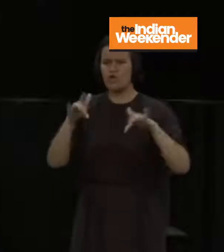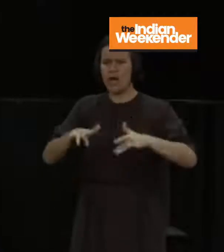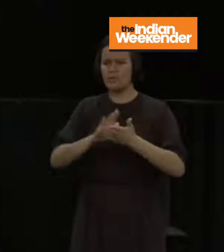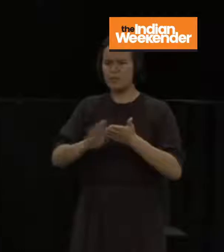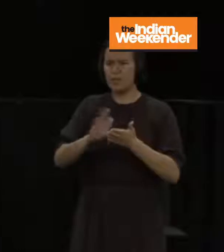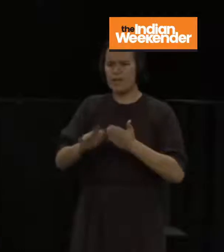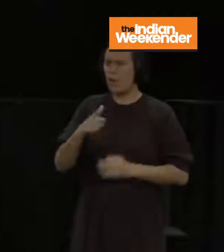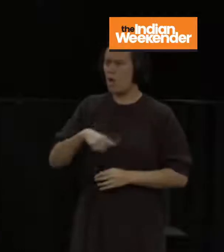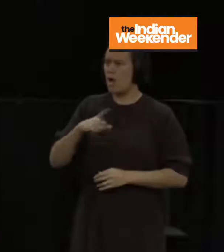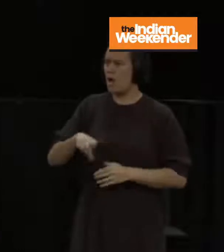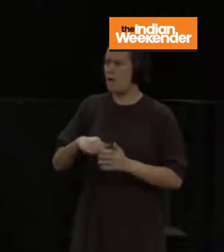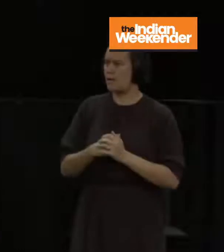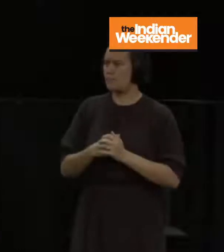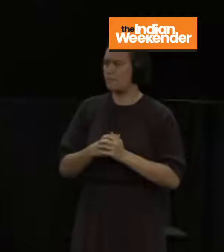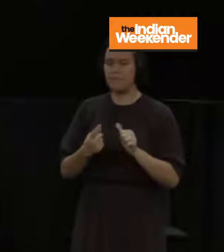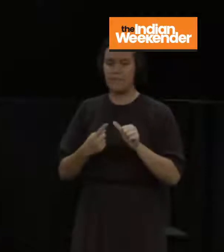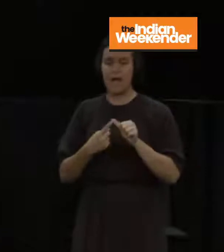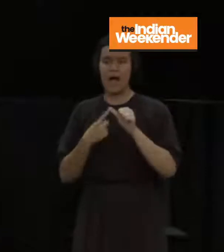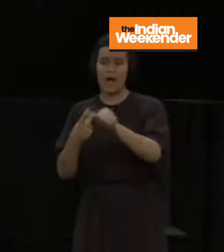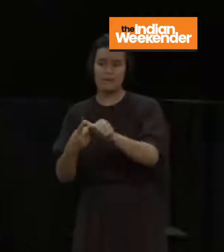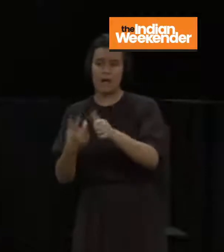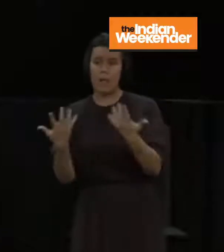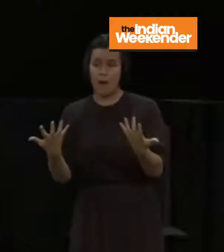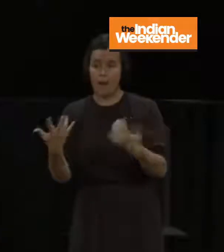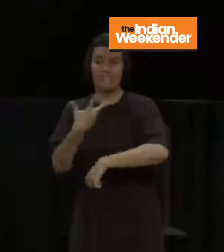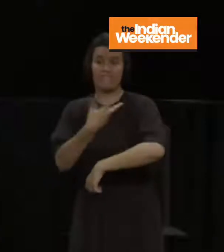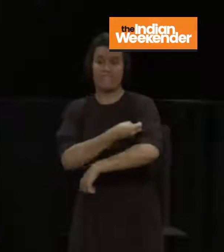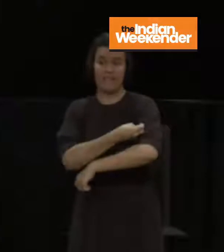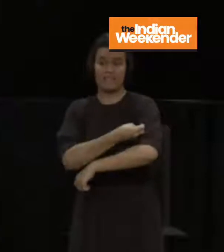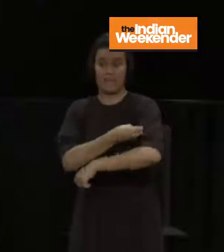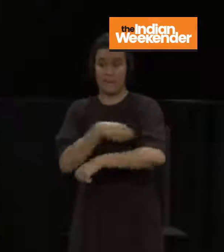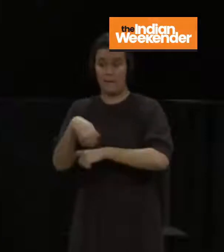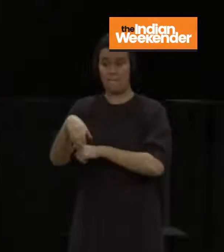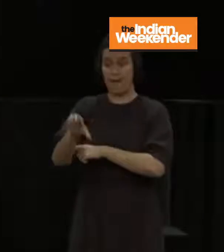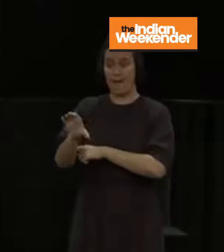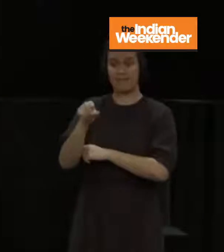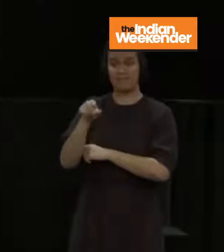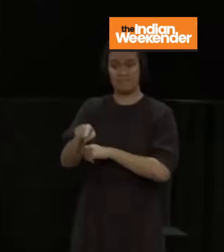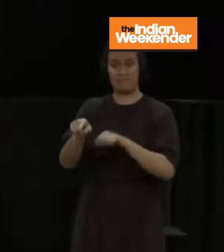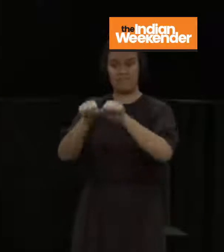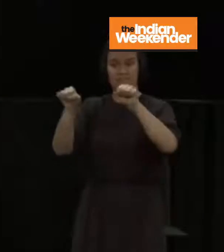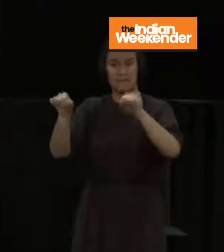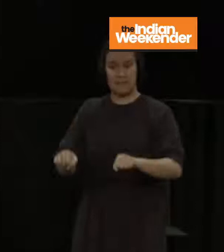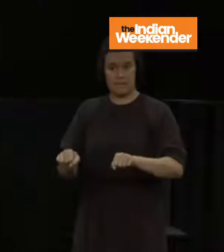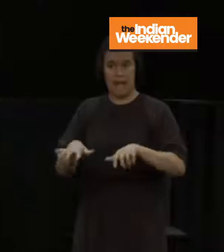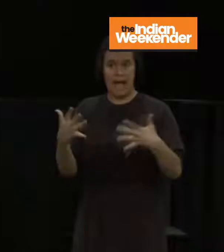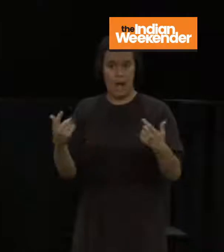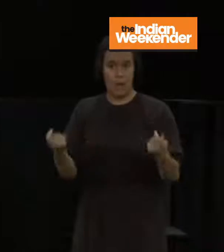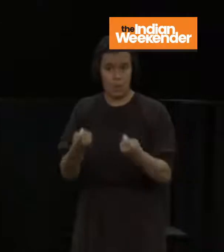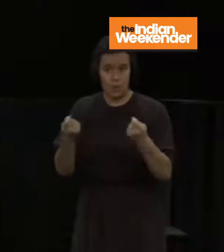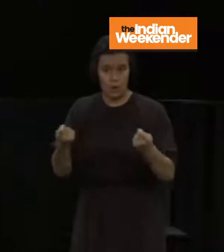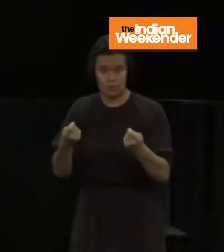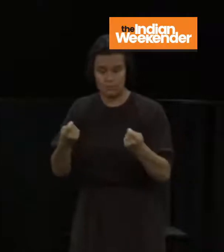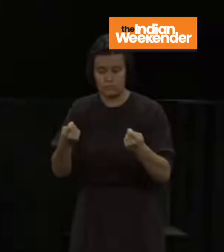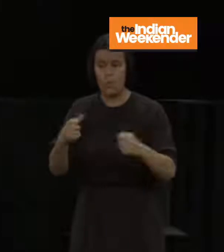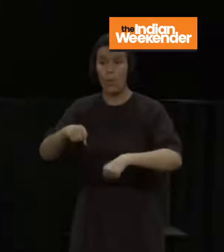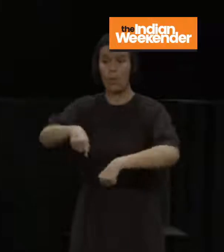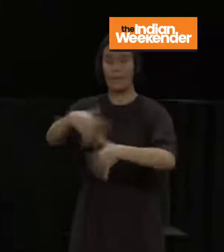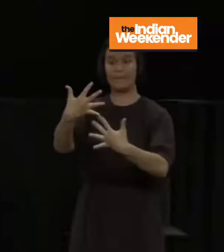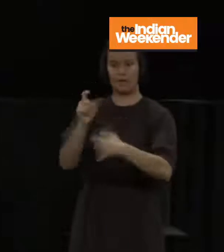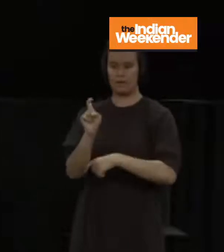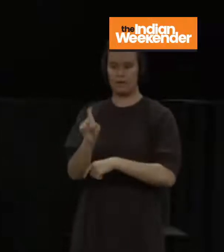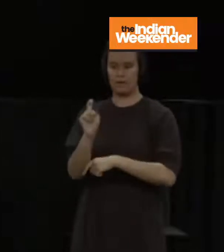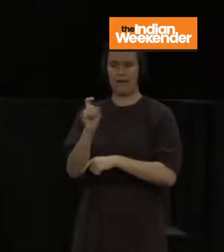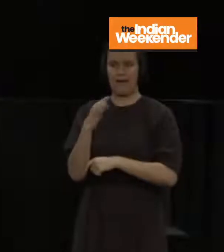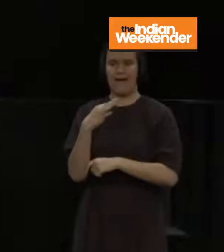there are two issues. There's the system itself, where you create your MyCovid record and you download your vaccination pass. We've got about